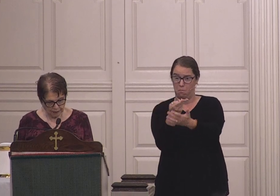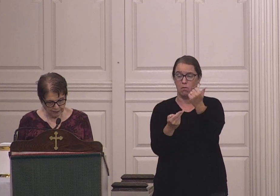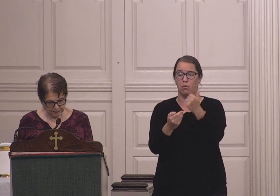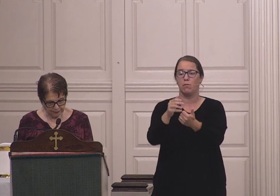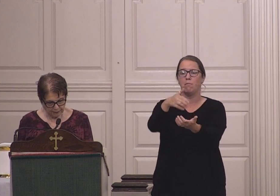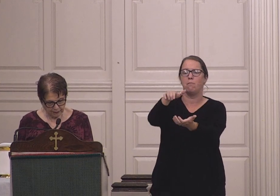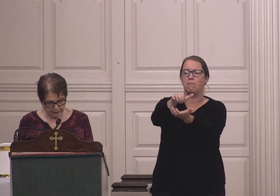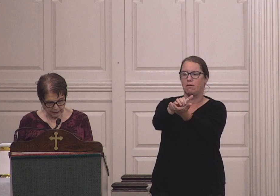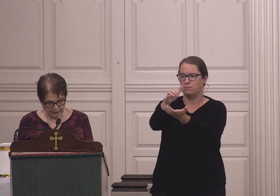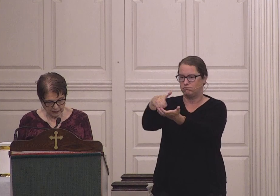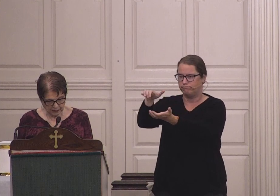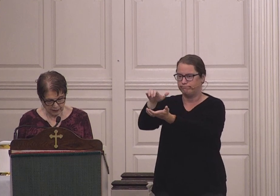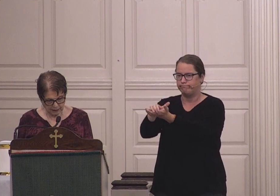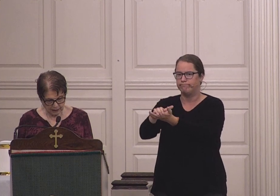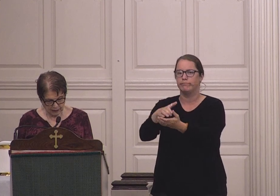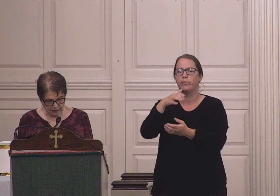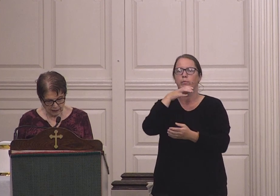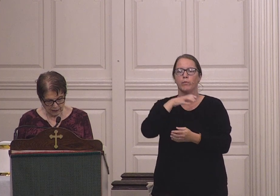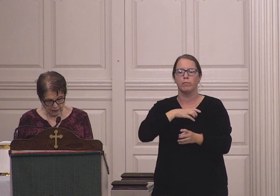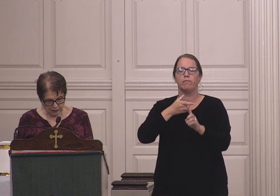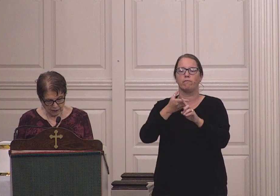Moabite women,